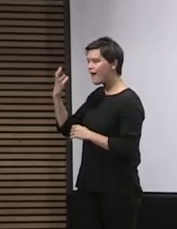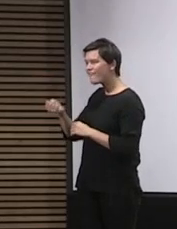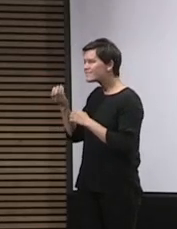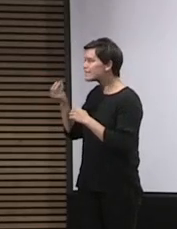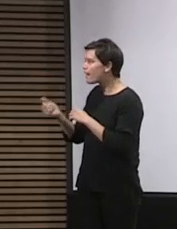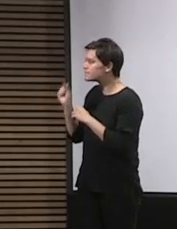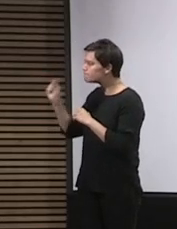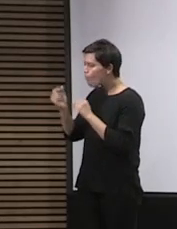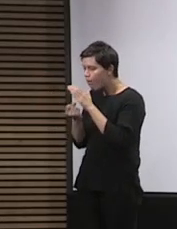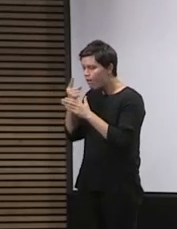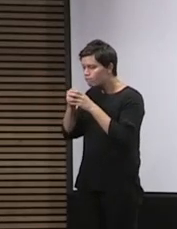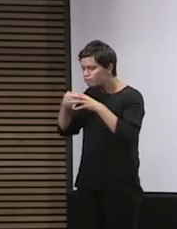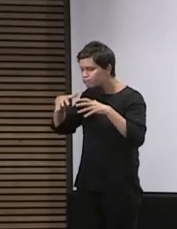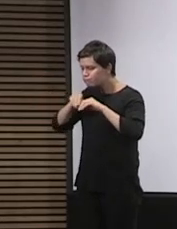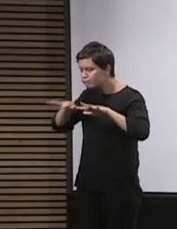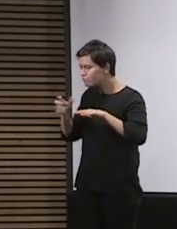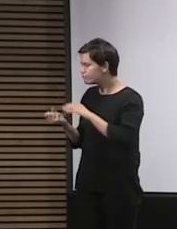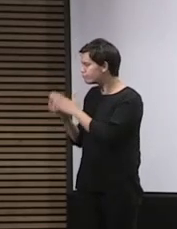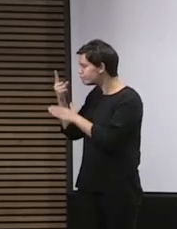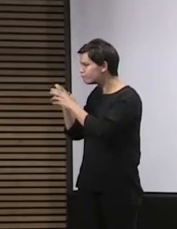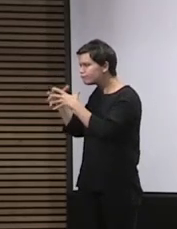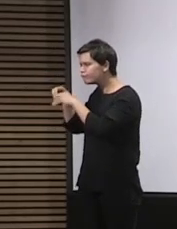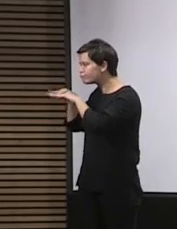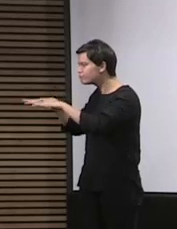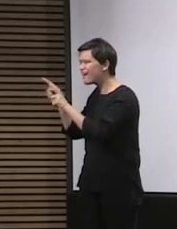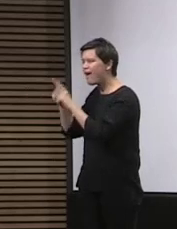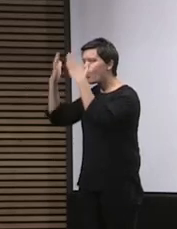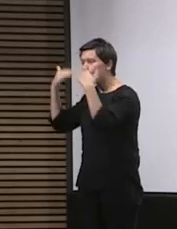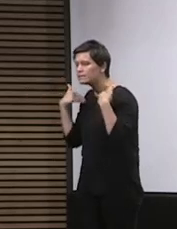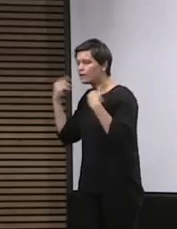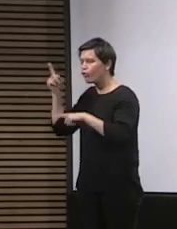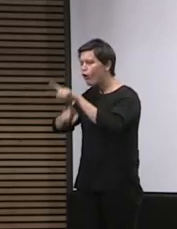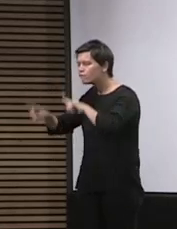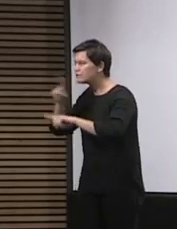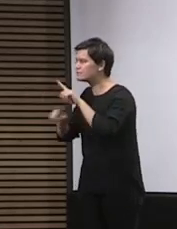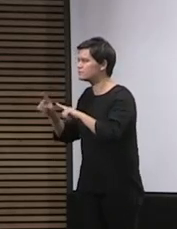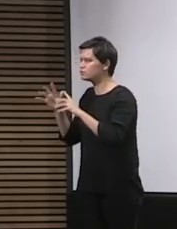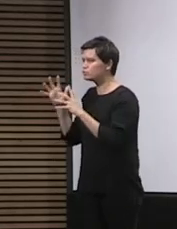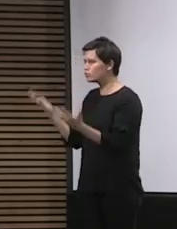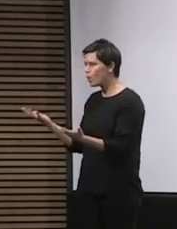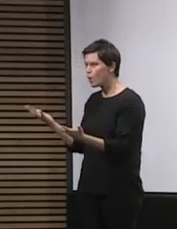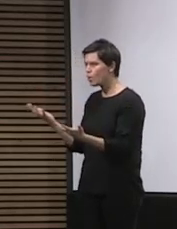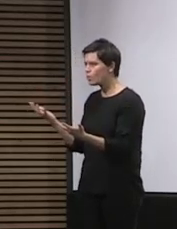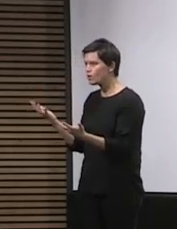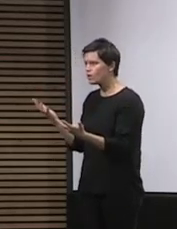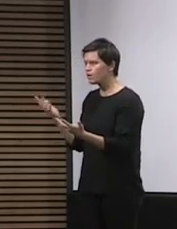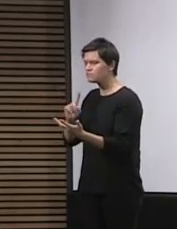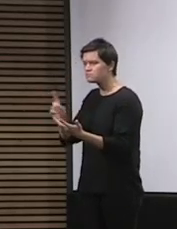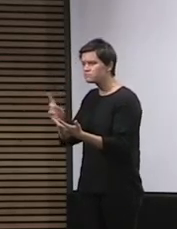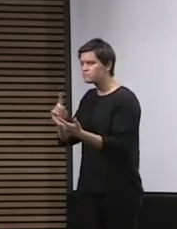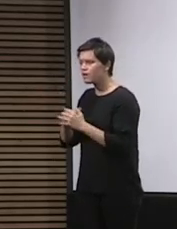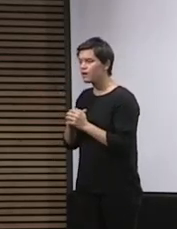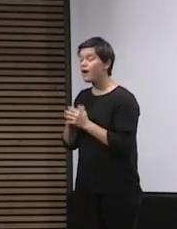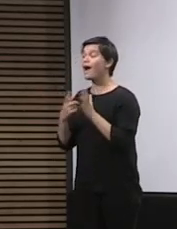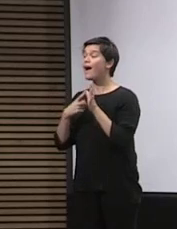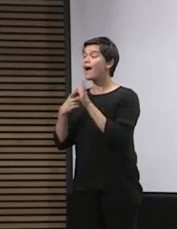now publishing about that? It seems to have stripped exact locations and companies altogether. Is that right? Well, we have to be very